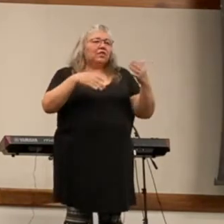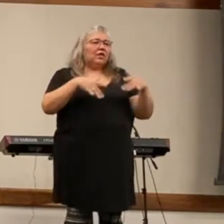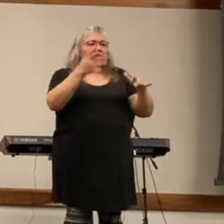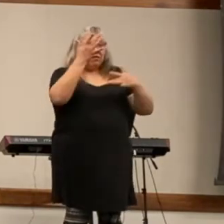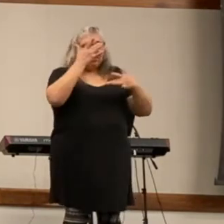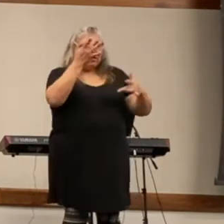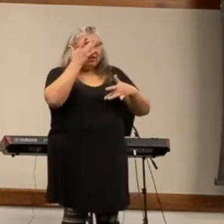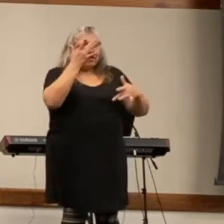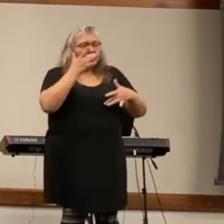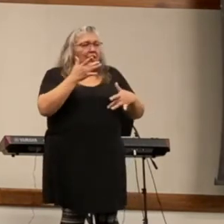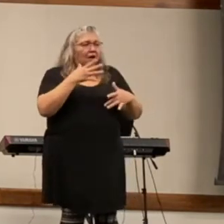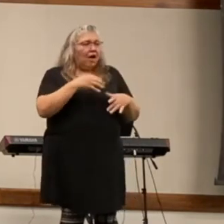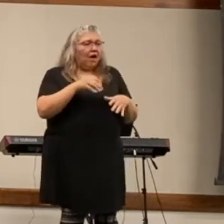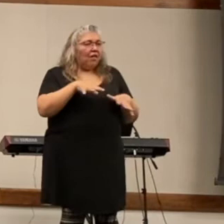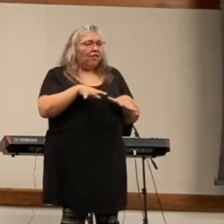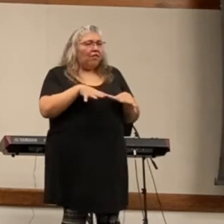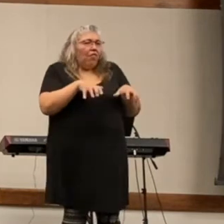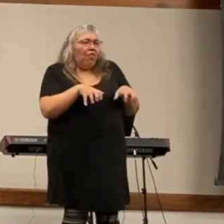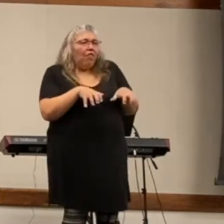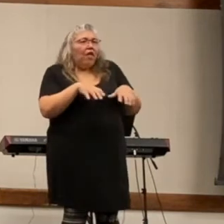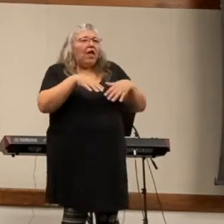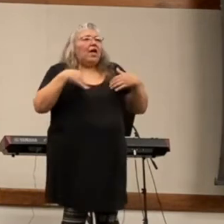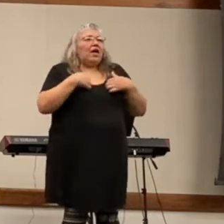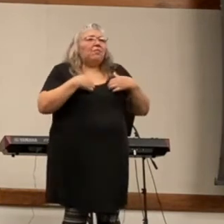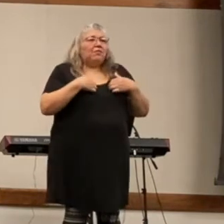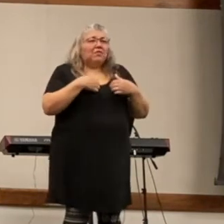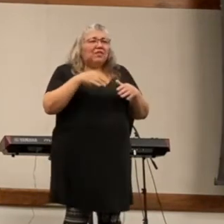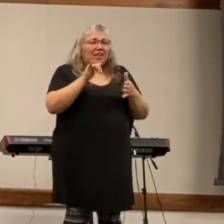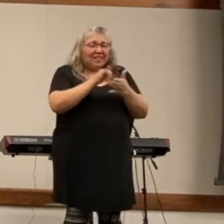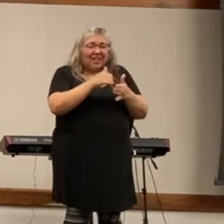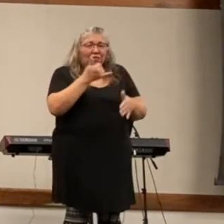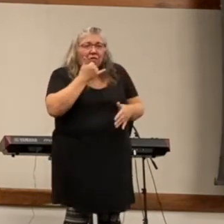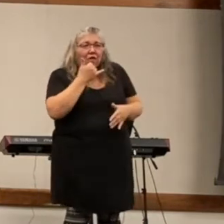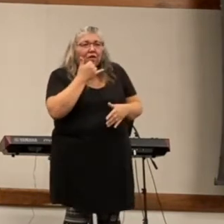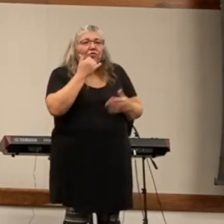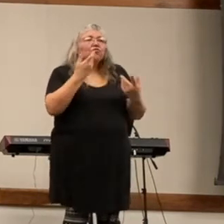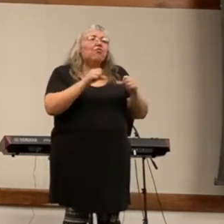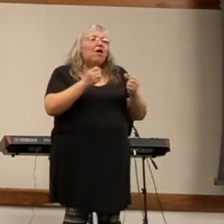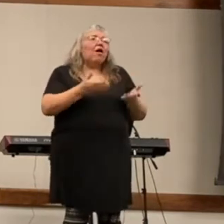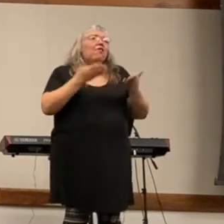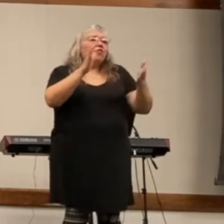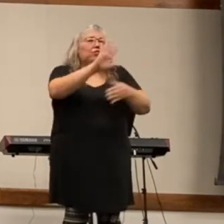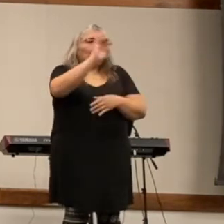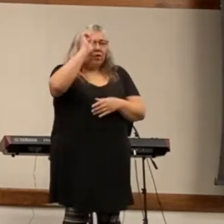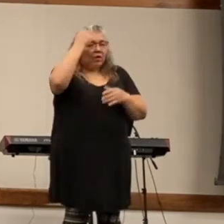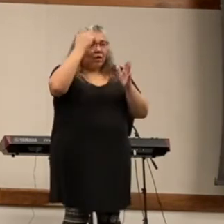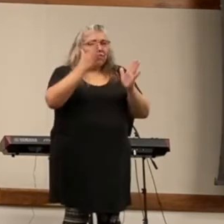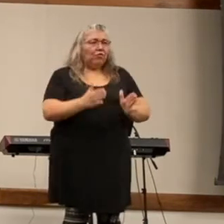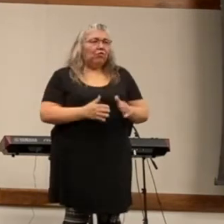diseased animals, is that not wrong? He says this, try offering them to your governor.